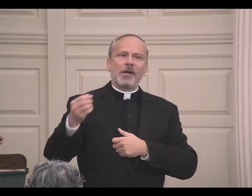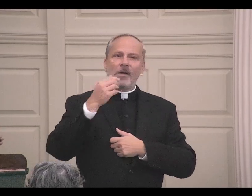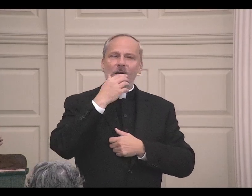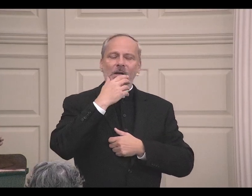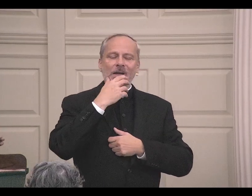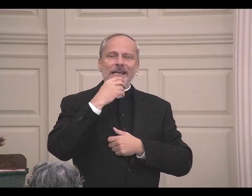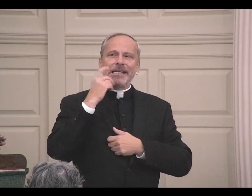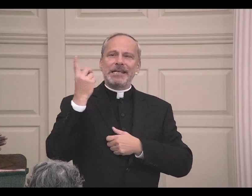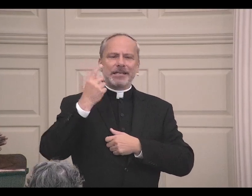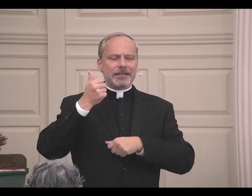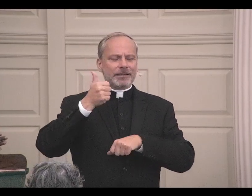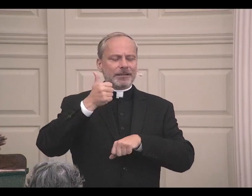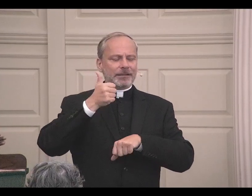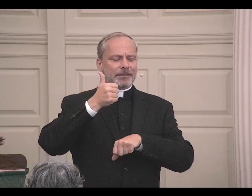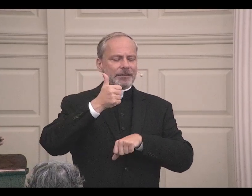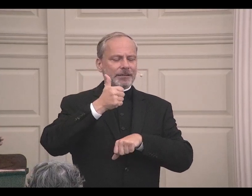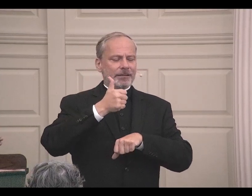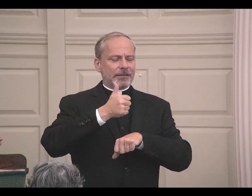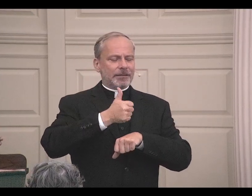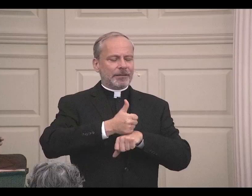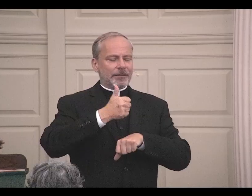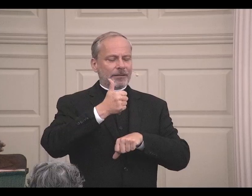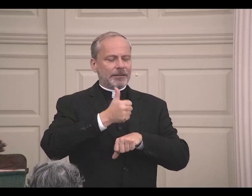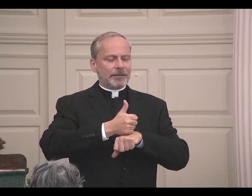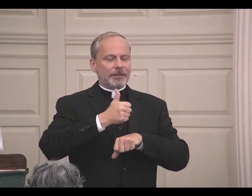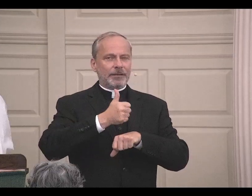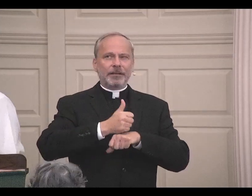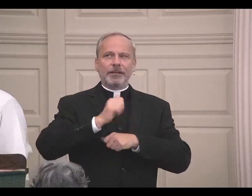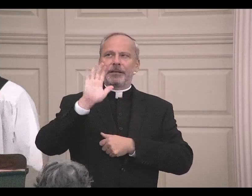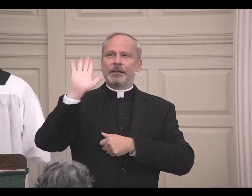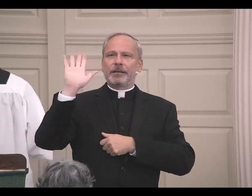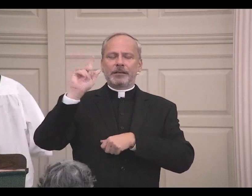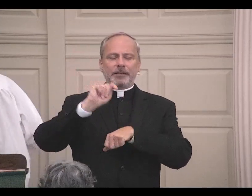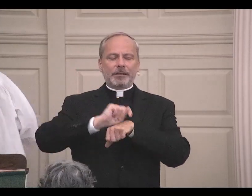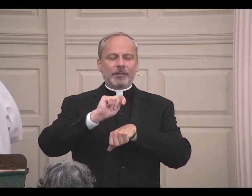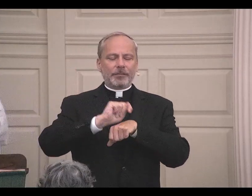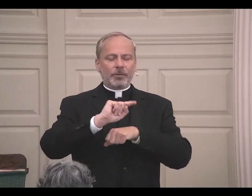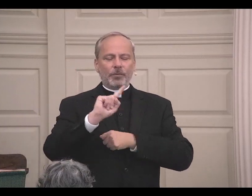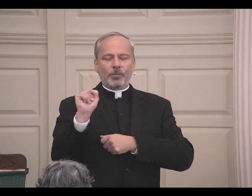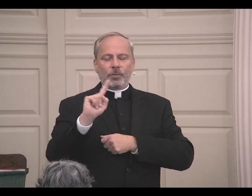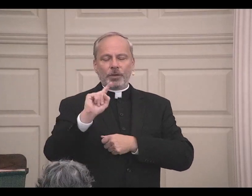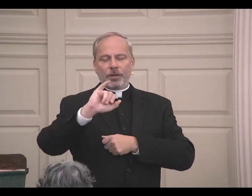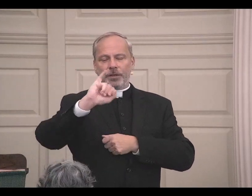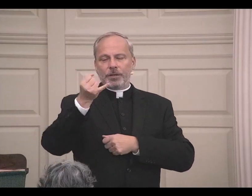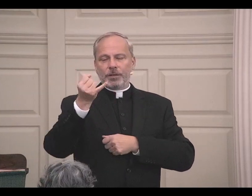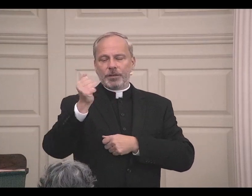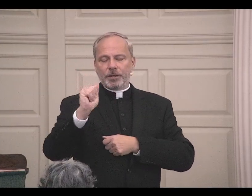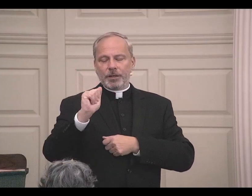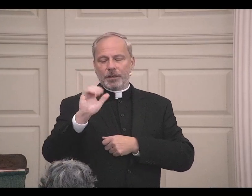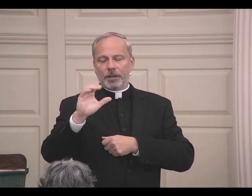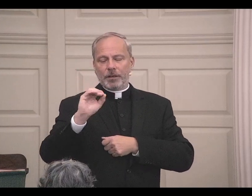Established a decree in Jacob, in Israel he set up a